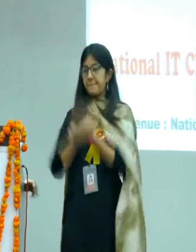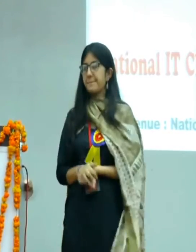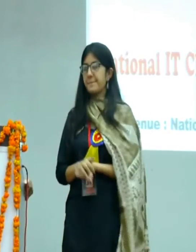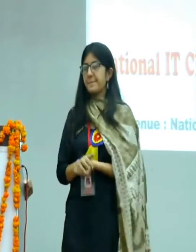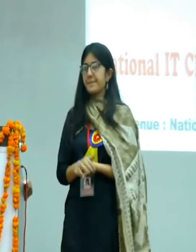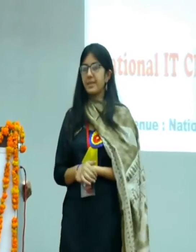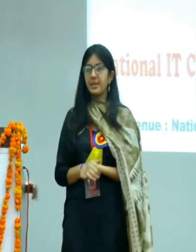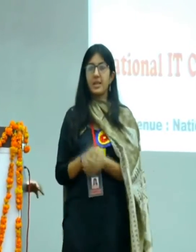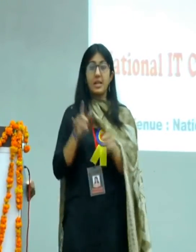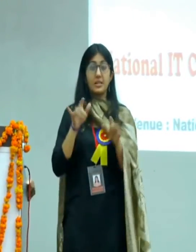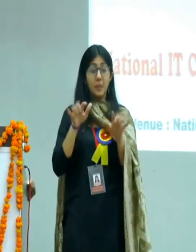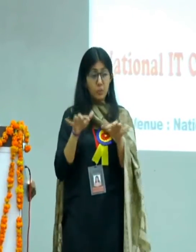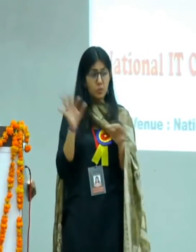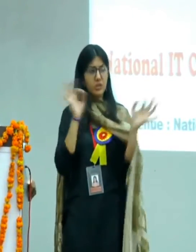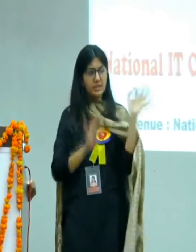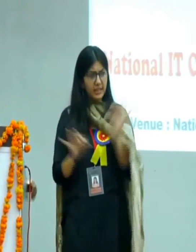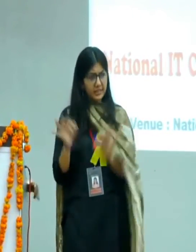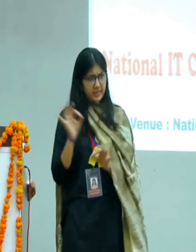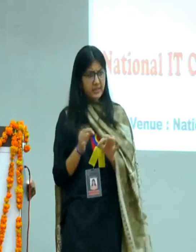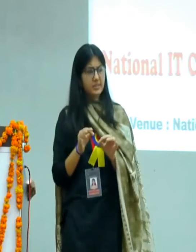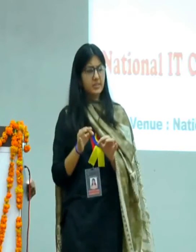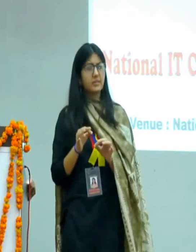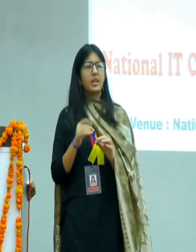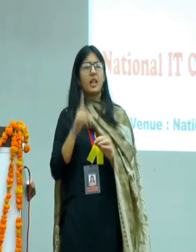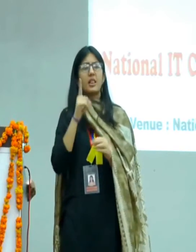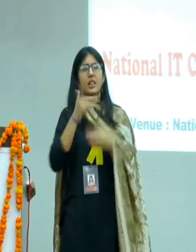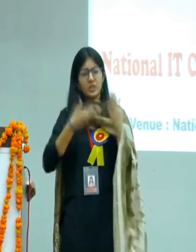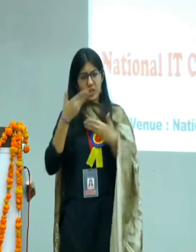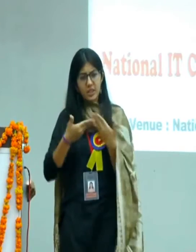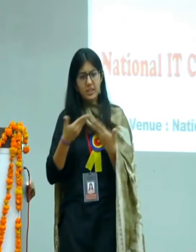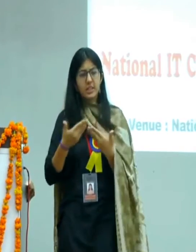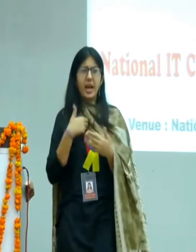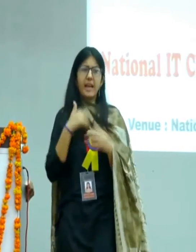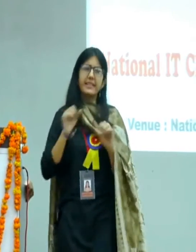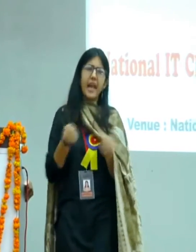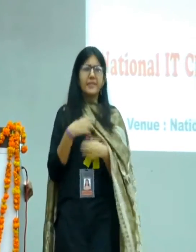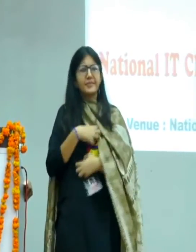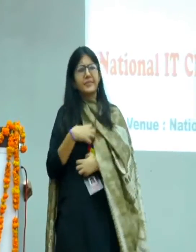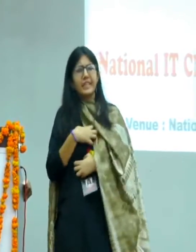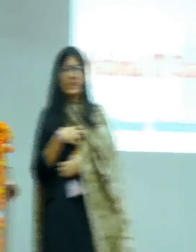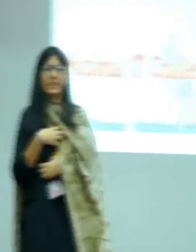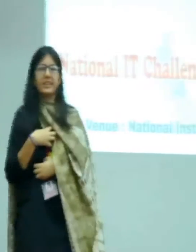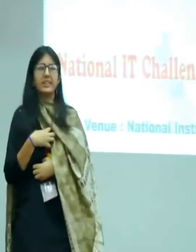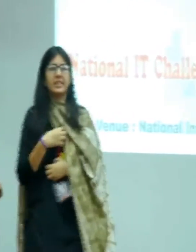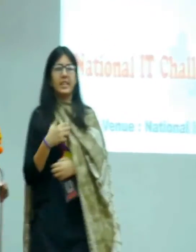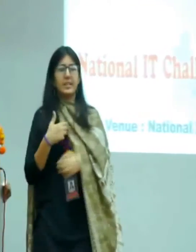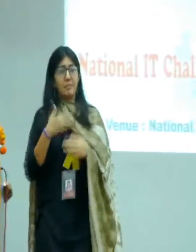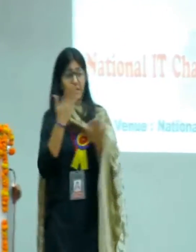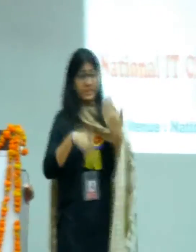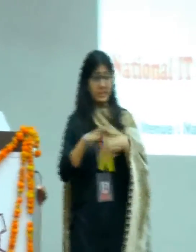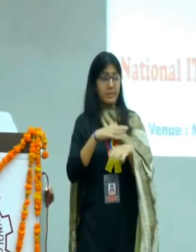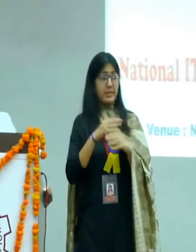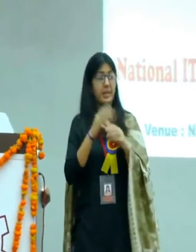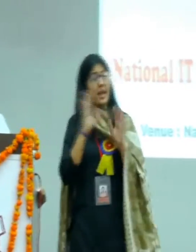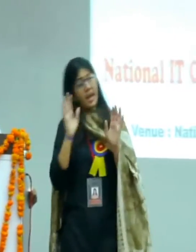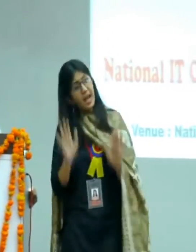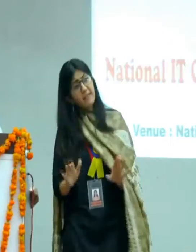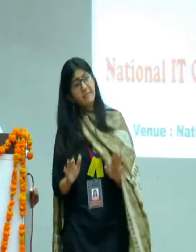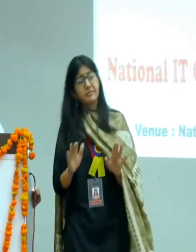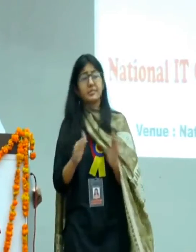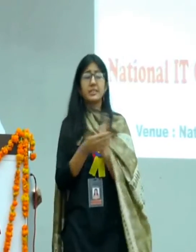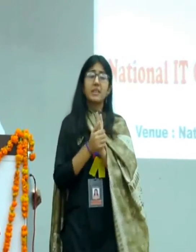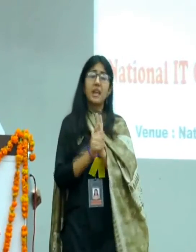As a computer scientist, as a computer lecturer, researcher, I can feel our Divyangjan has ability to